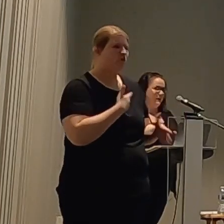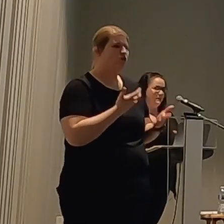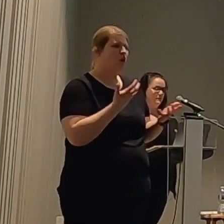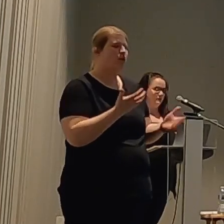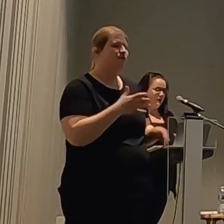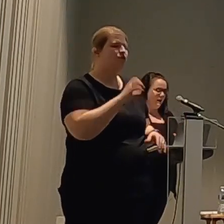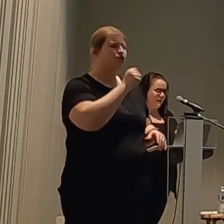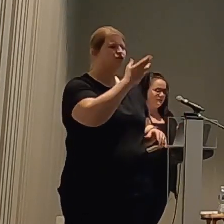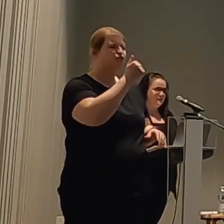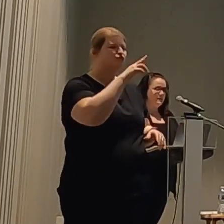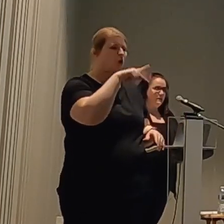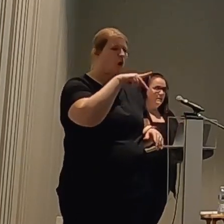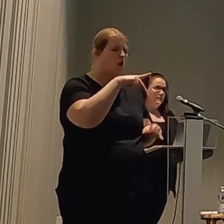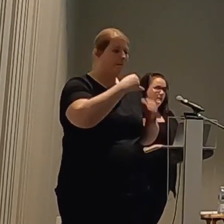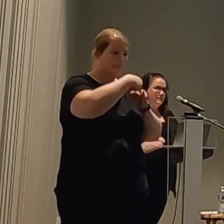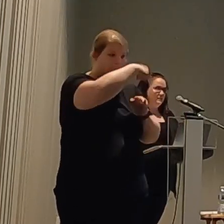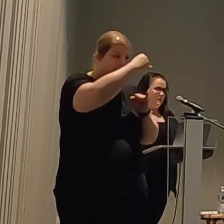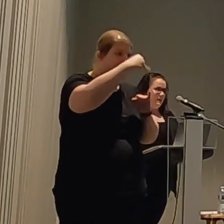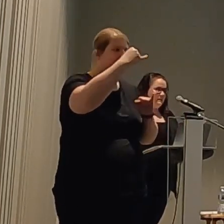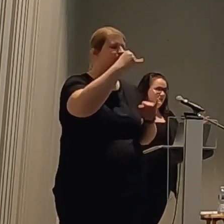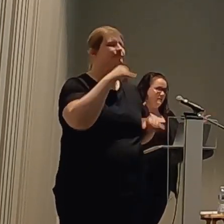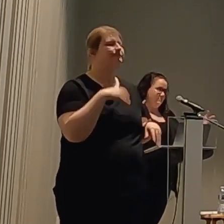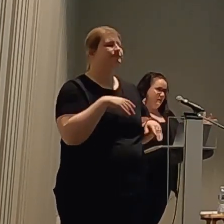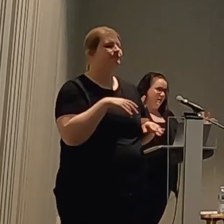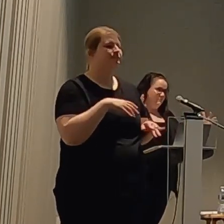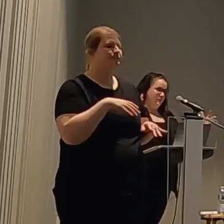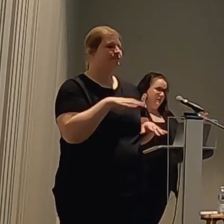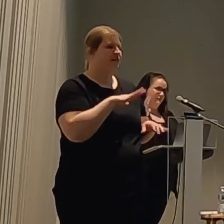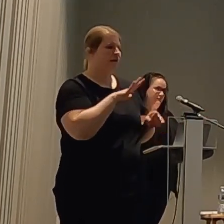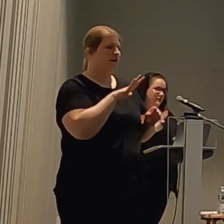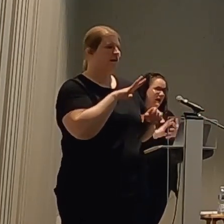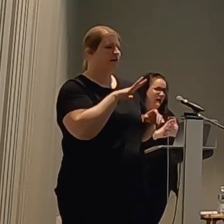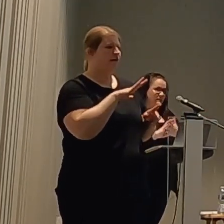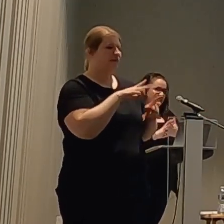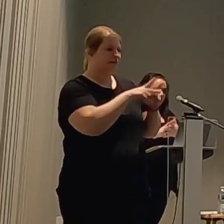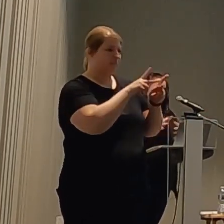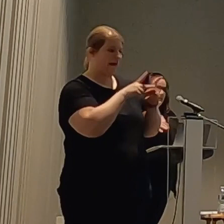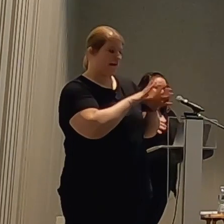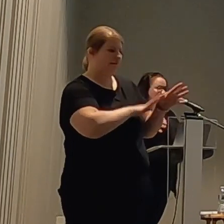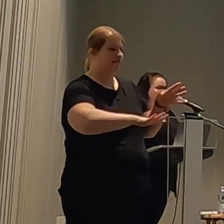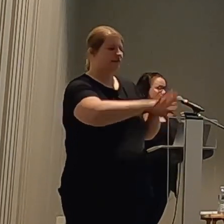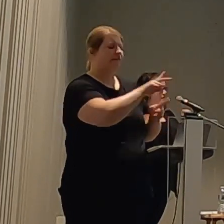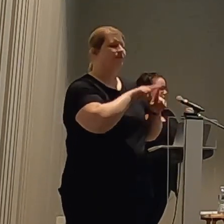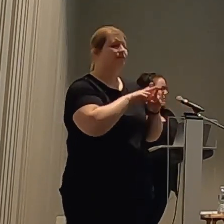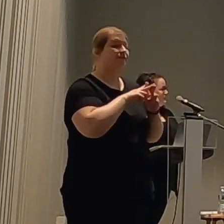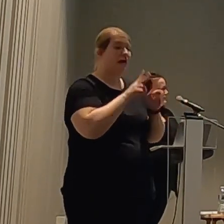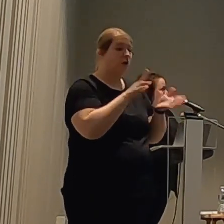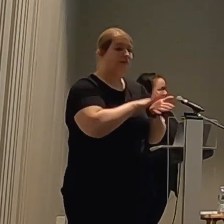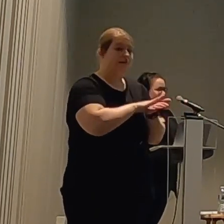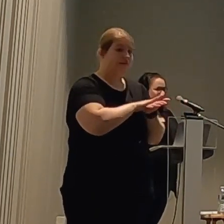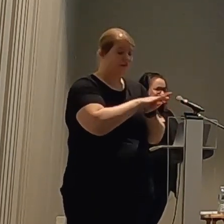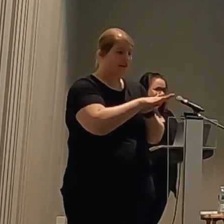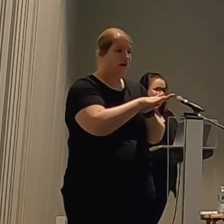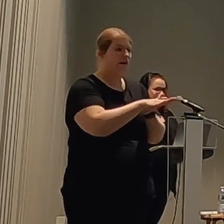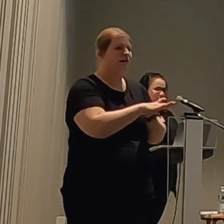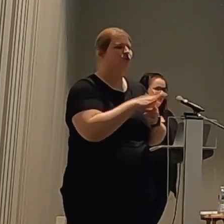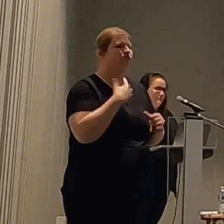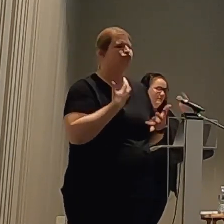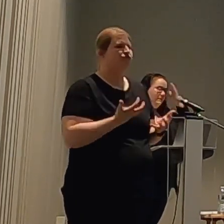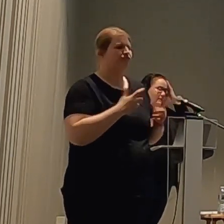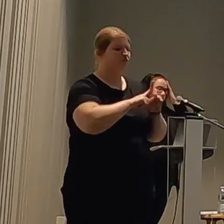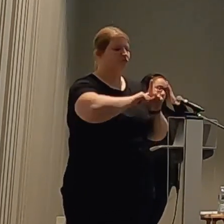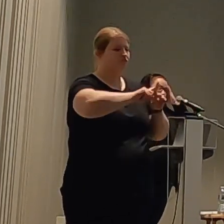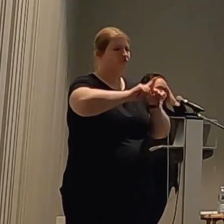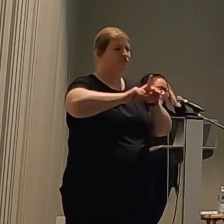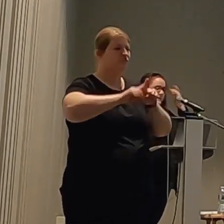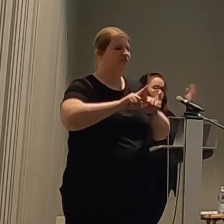sharp, angular lines. The space has become very flat. So there's all of these little elements that